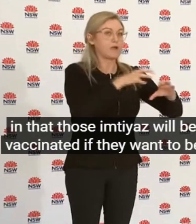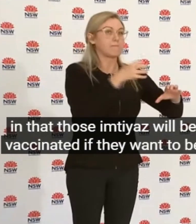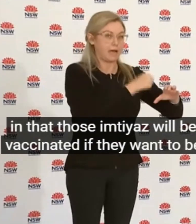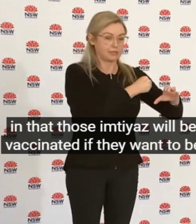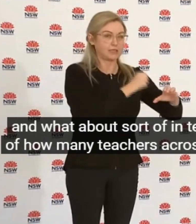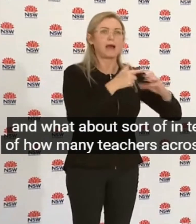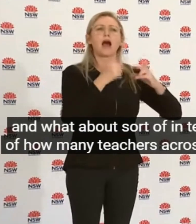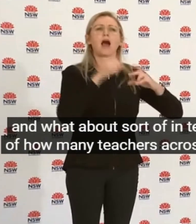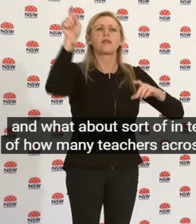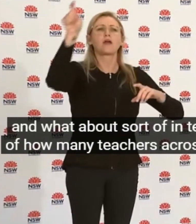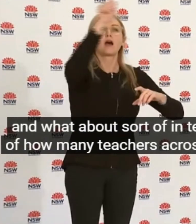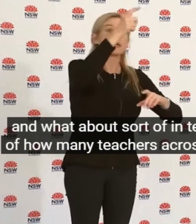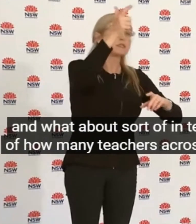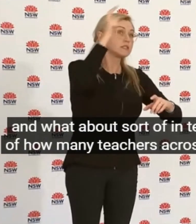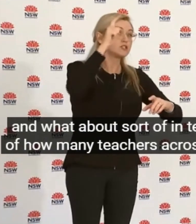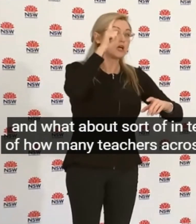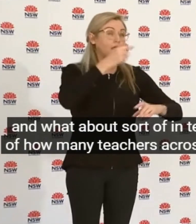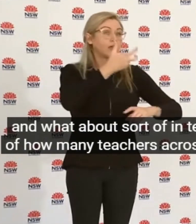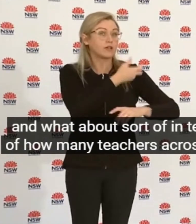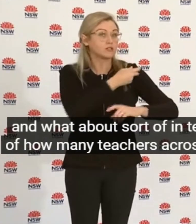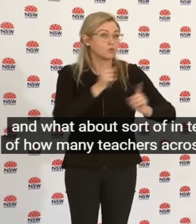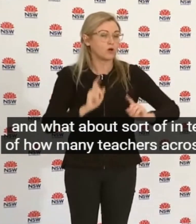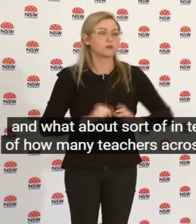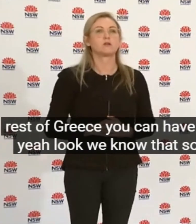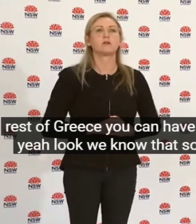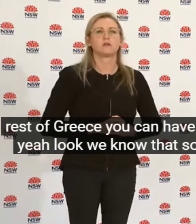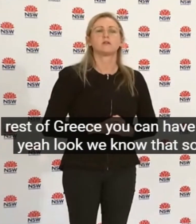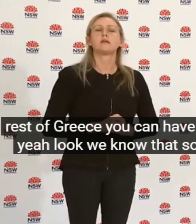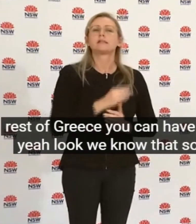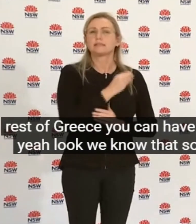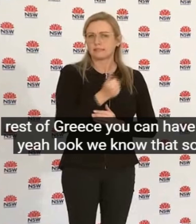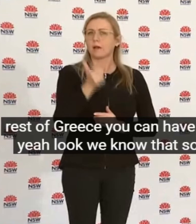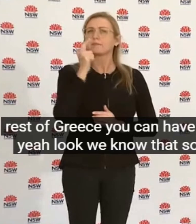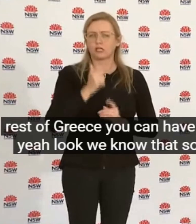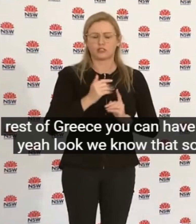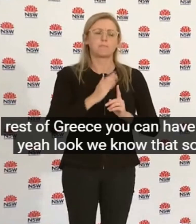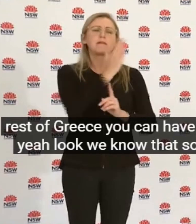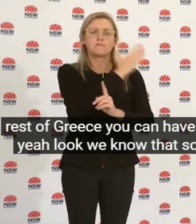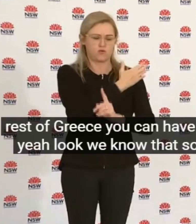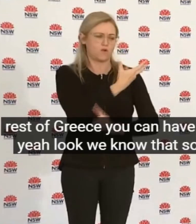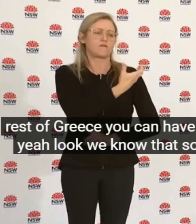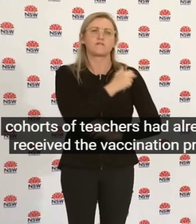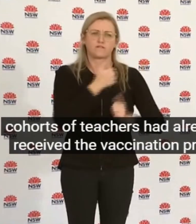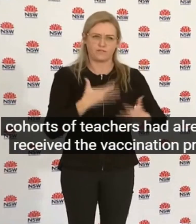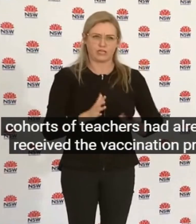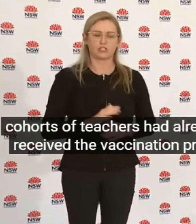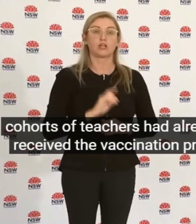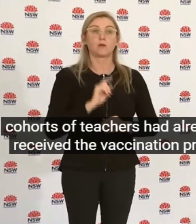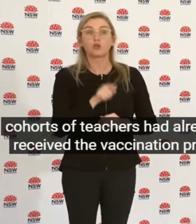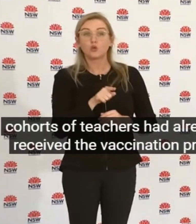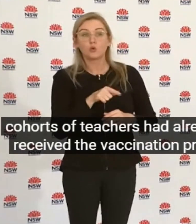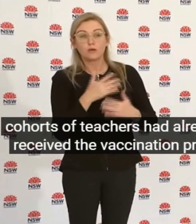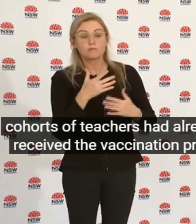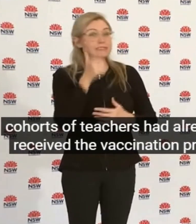some cohorts of teachers had already received the vaccination prior to the outbreak, but obviously if you're a teacher or any critical